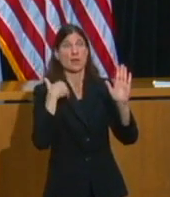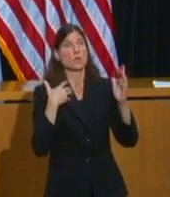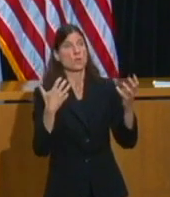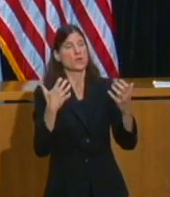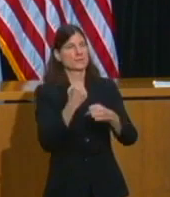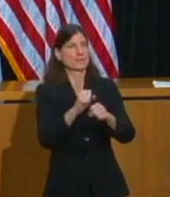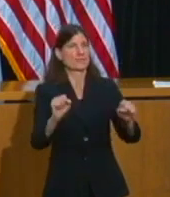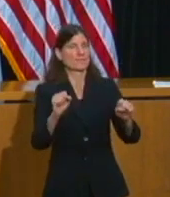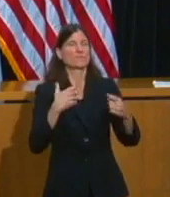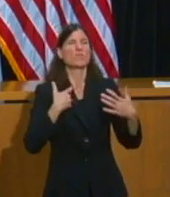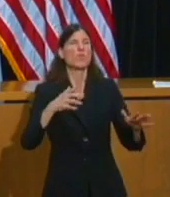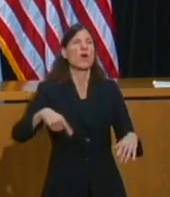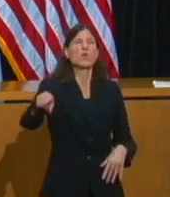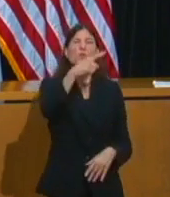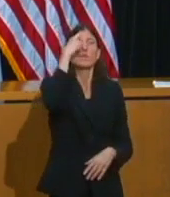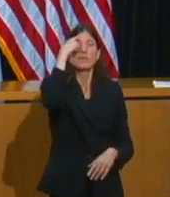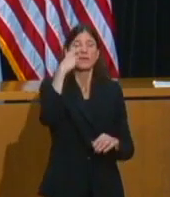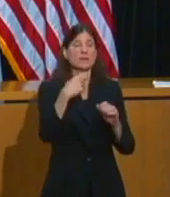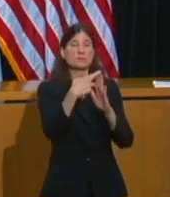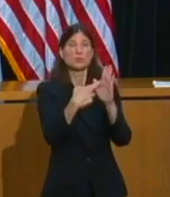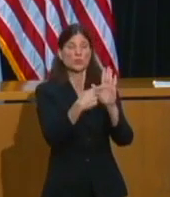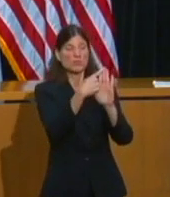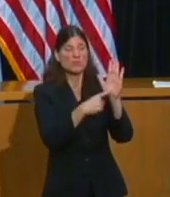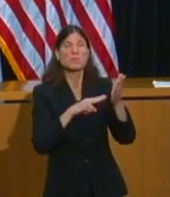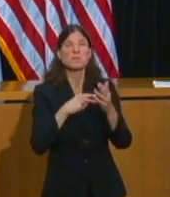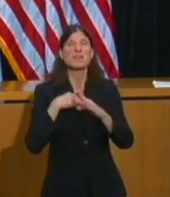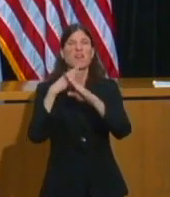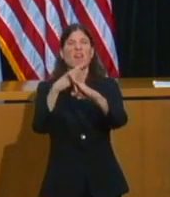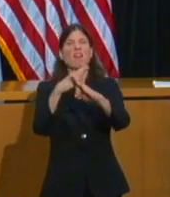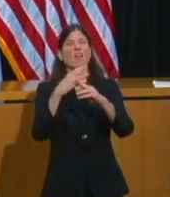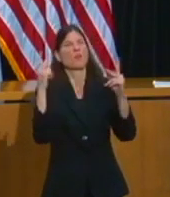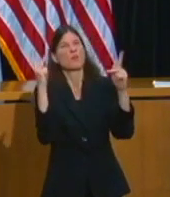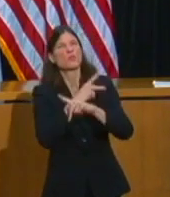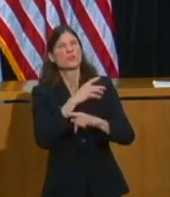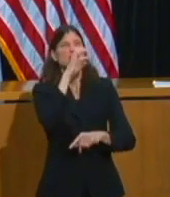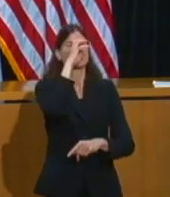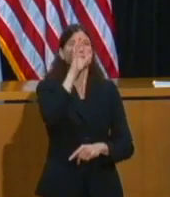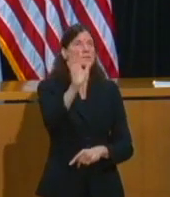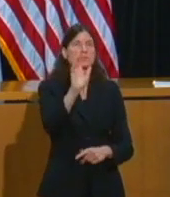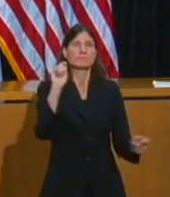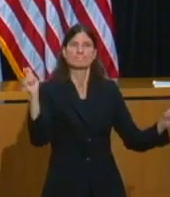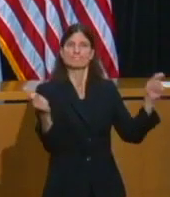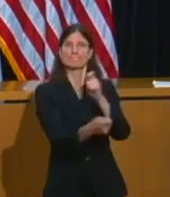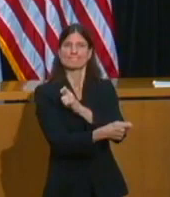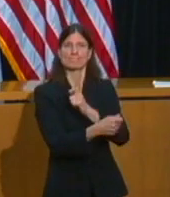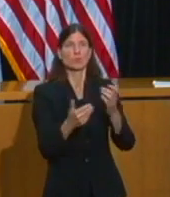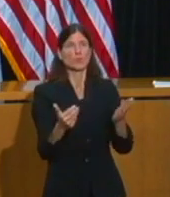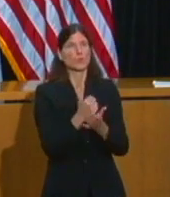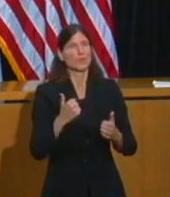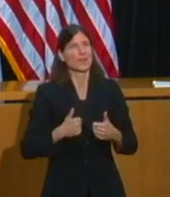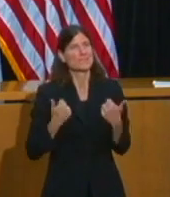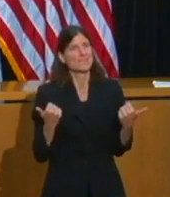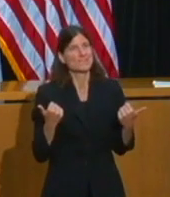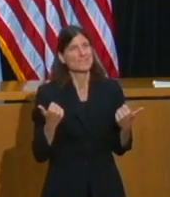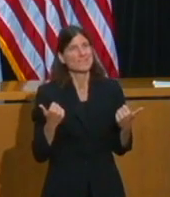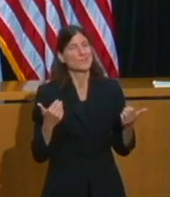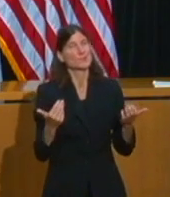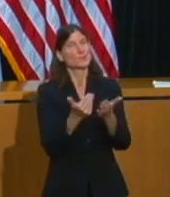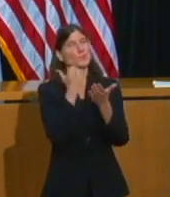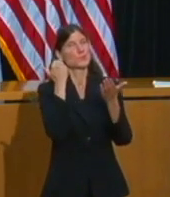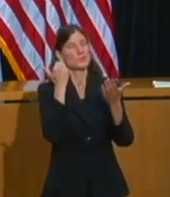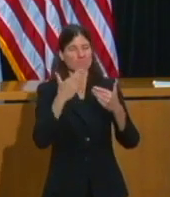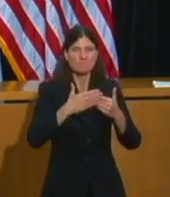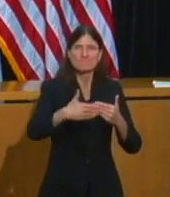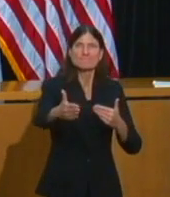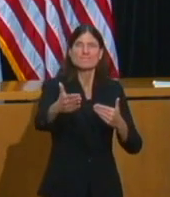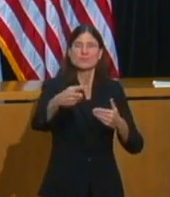child care, public health, and our environmental friends in order to put forth minimum health and safety standards so that we could start